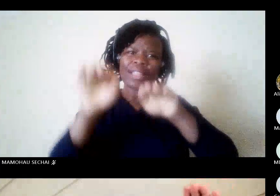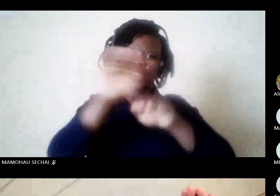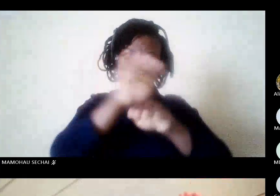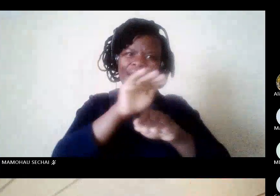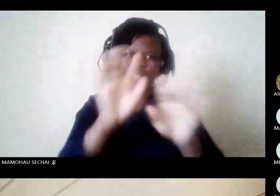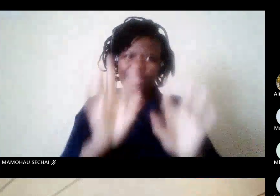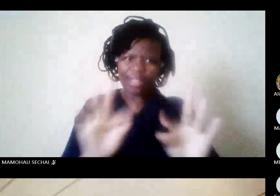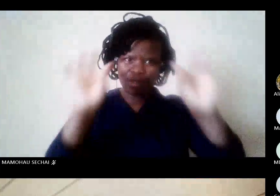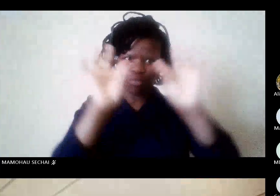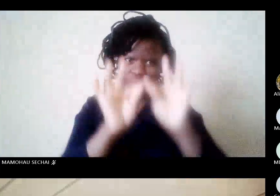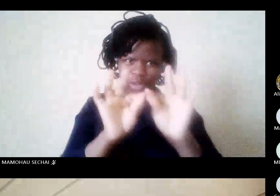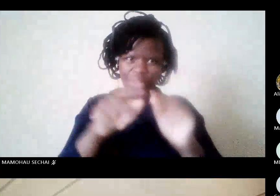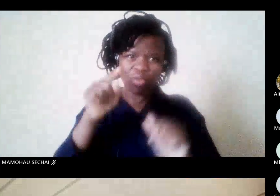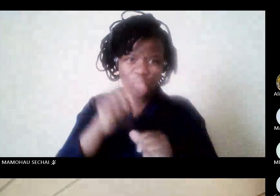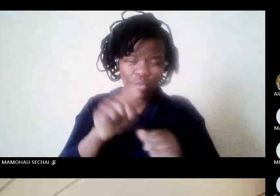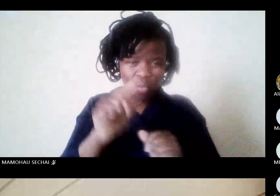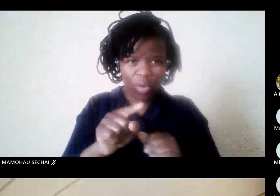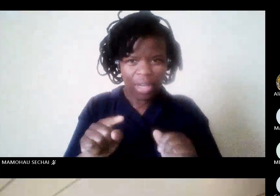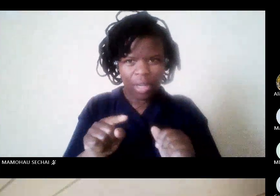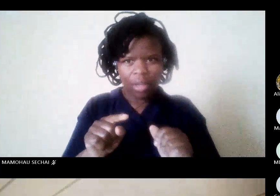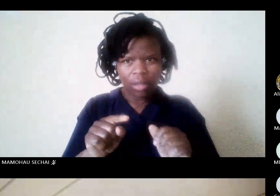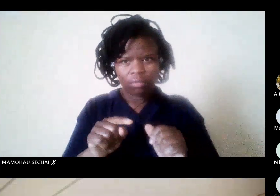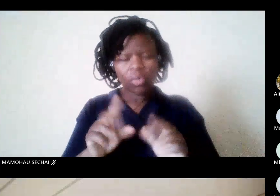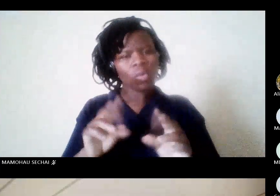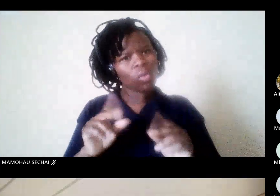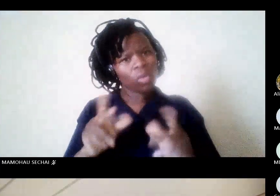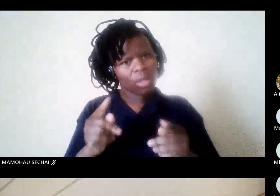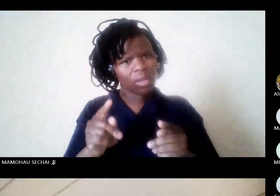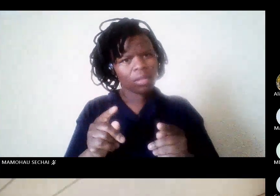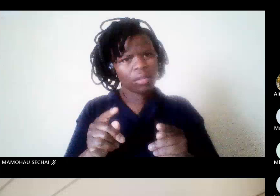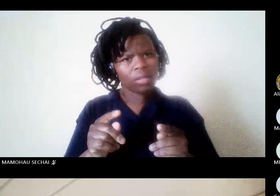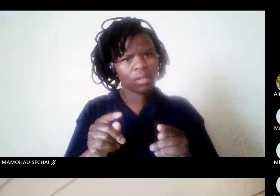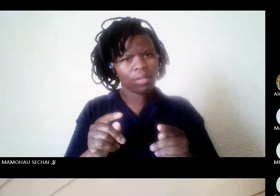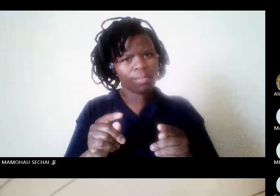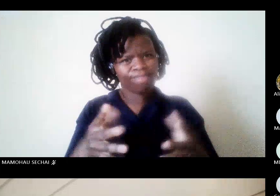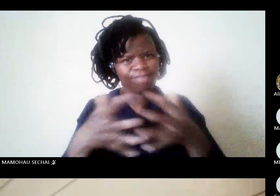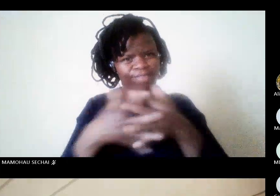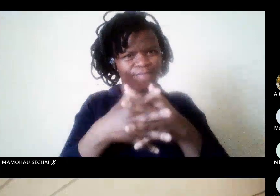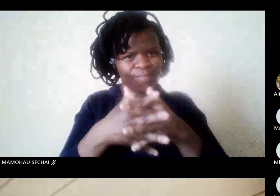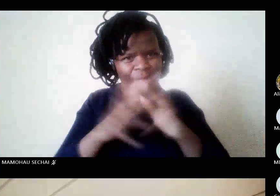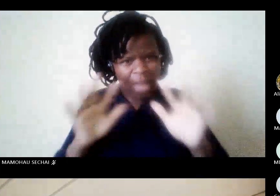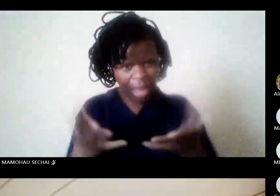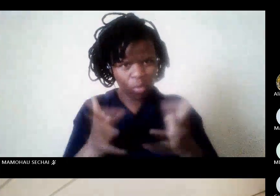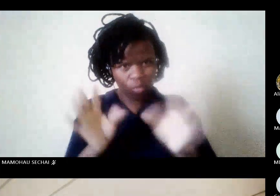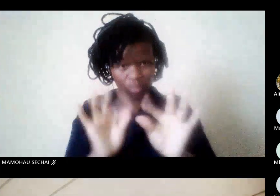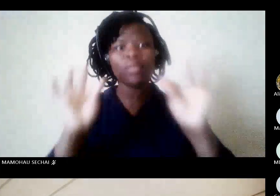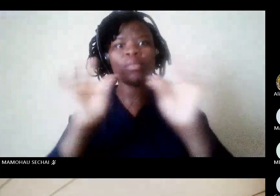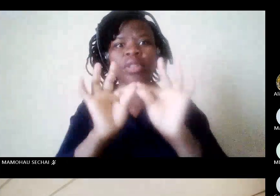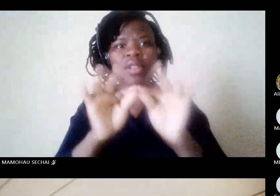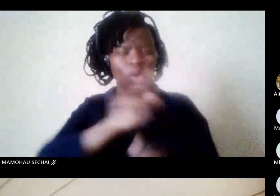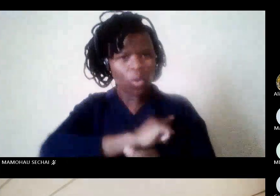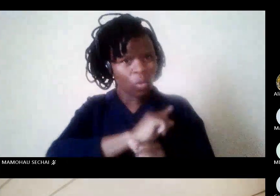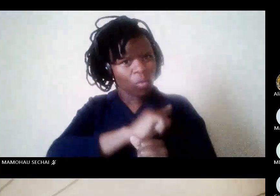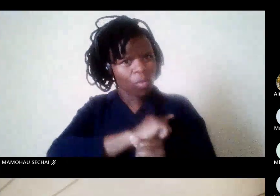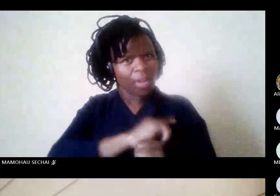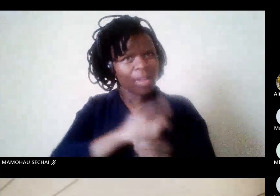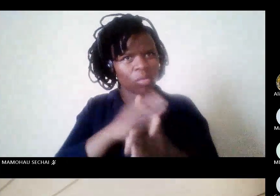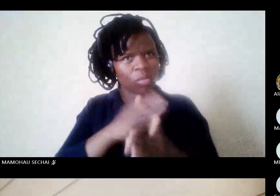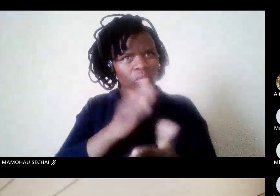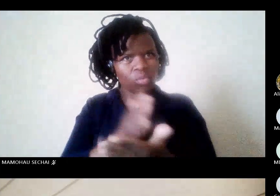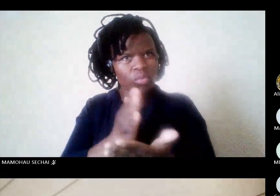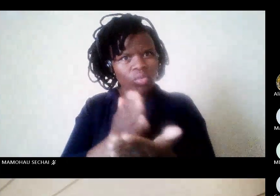you bring them together matters. Because if you bring